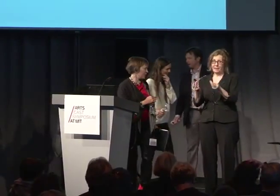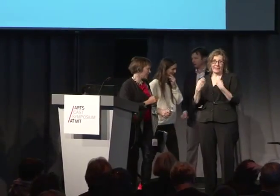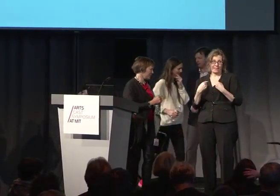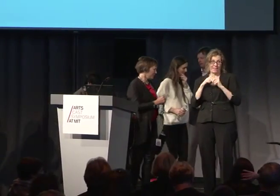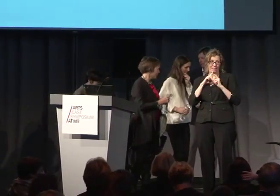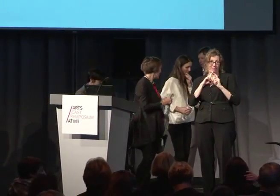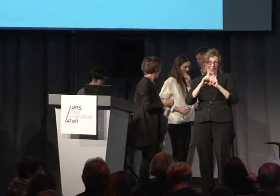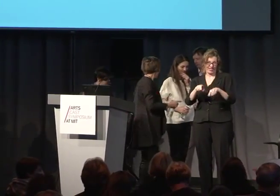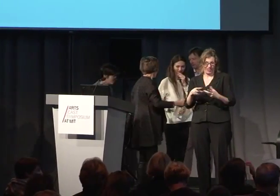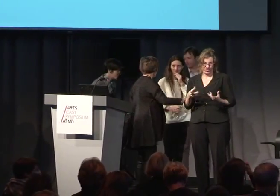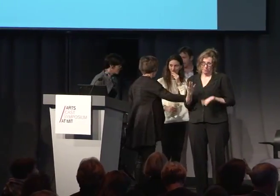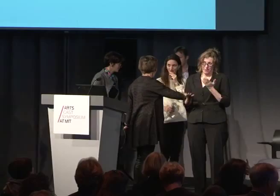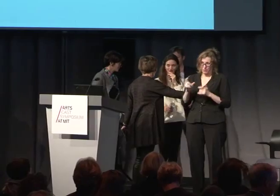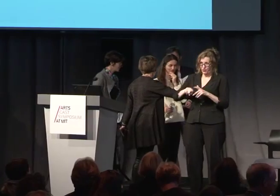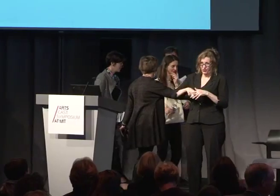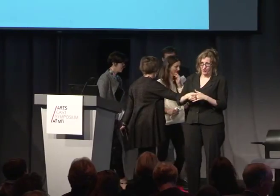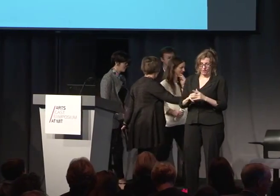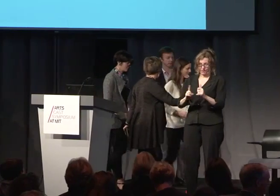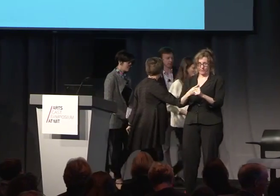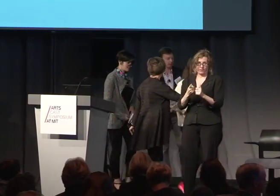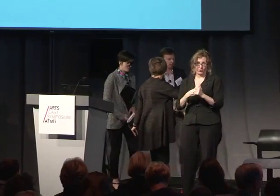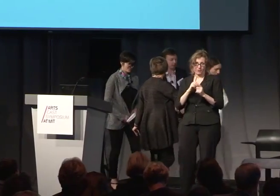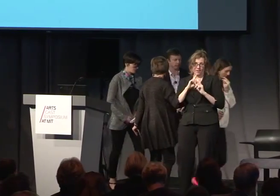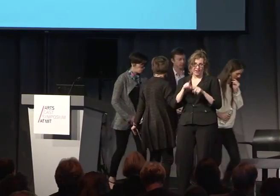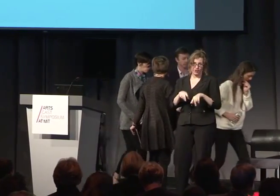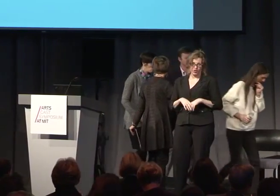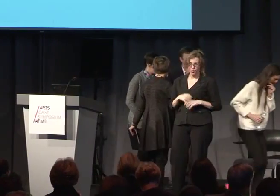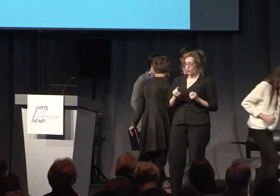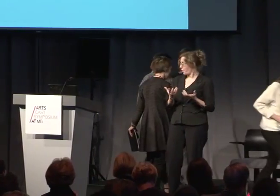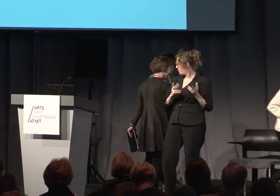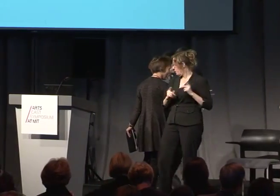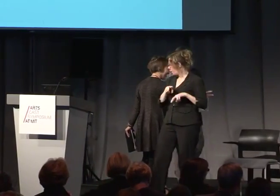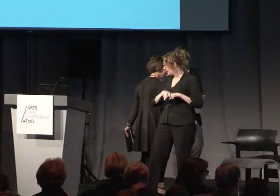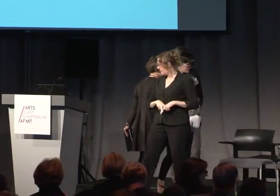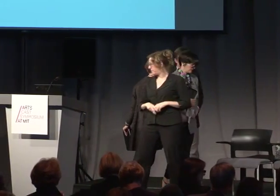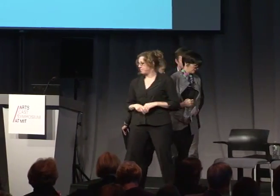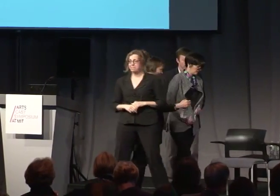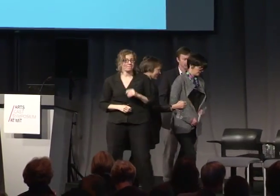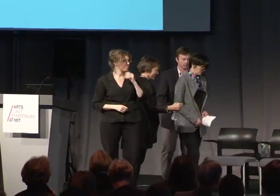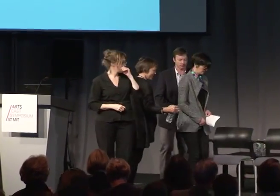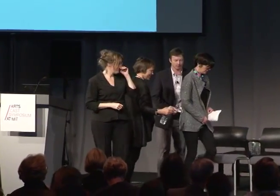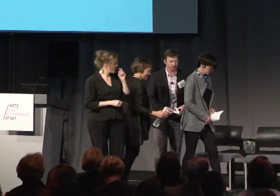we should begin. So just sit where you